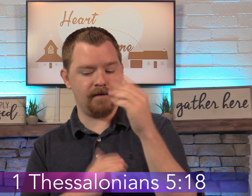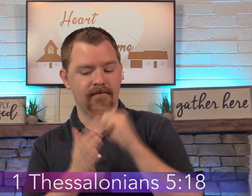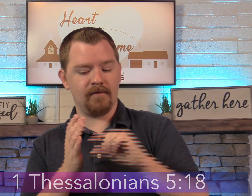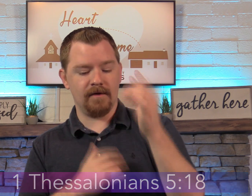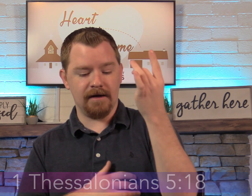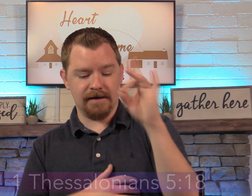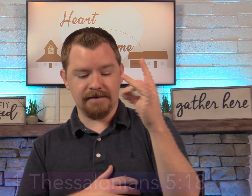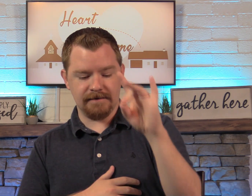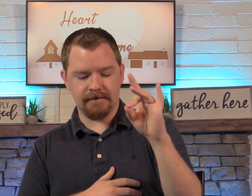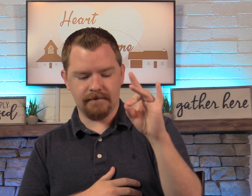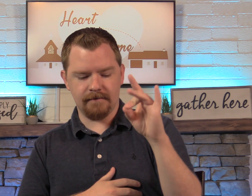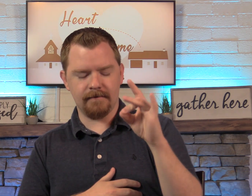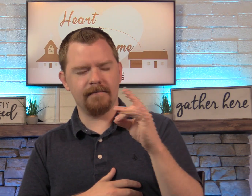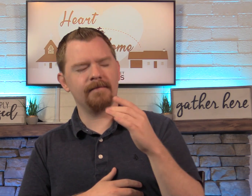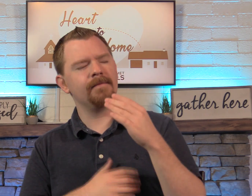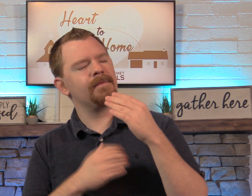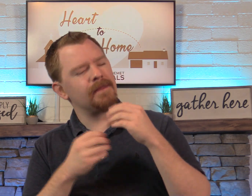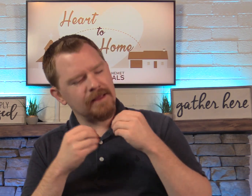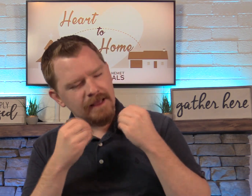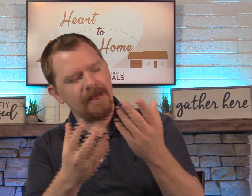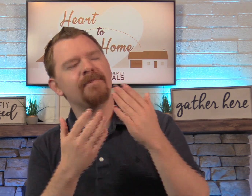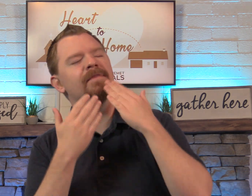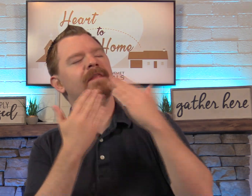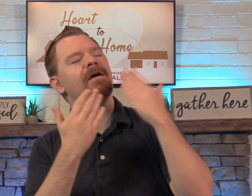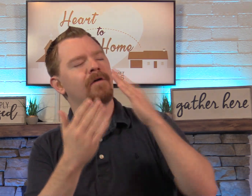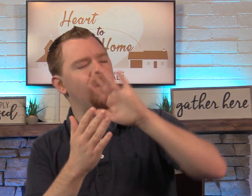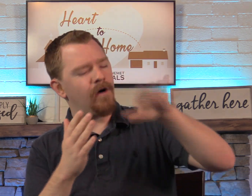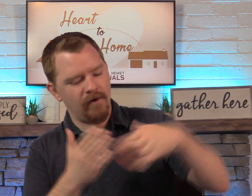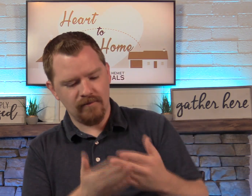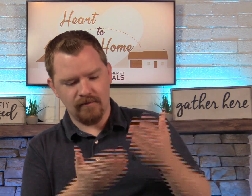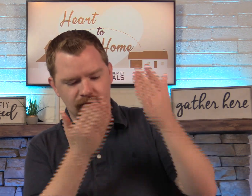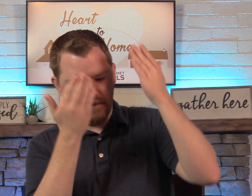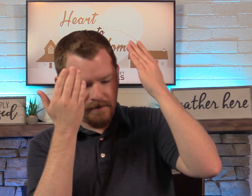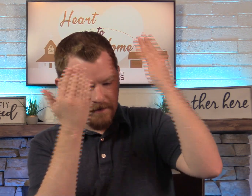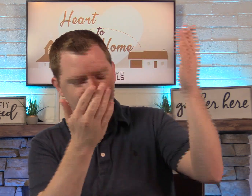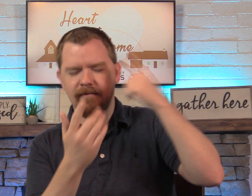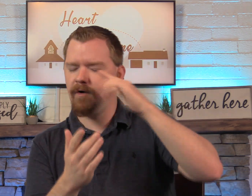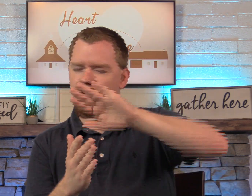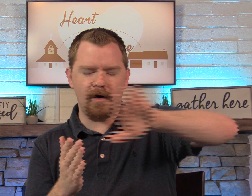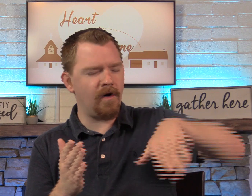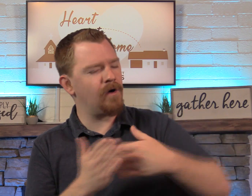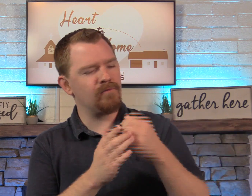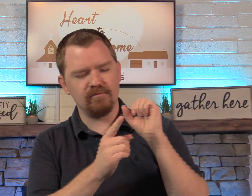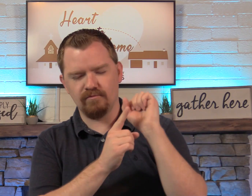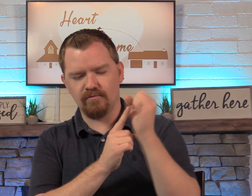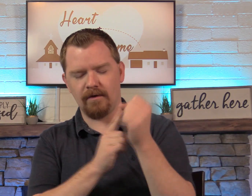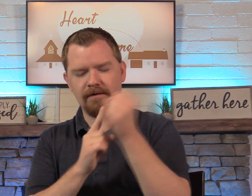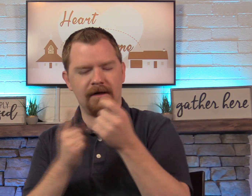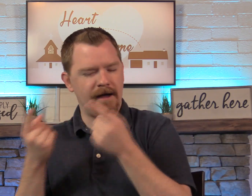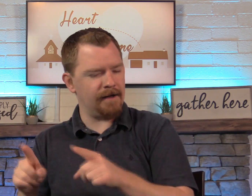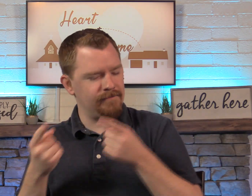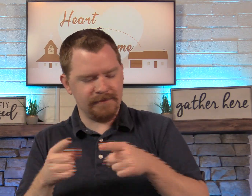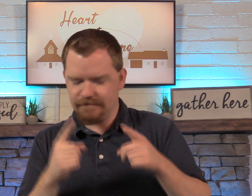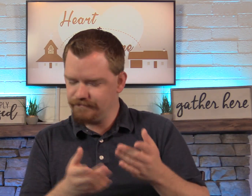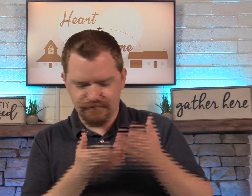chapter 5, verse 18 says, "Give thanks to God in all circumstances,